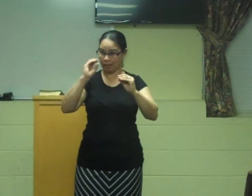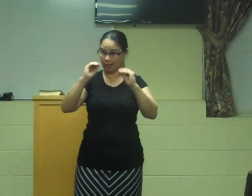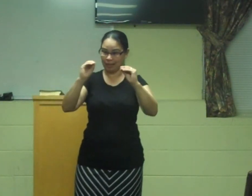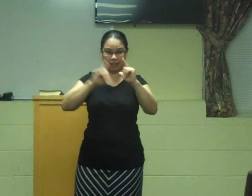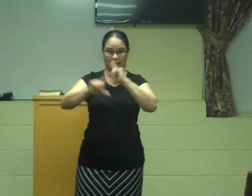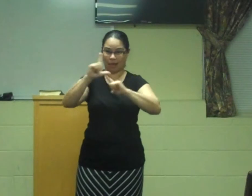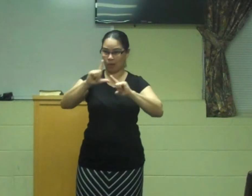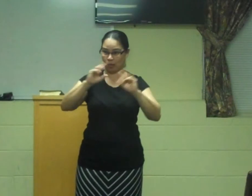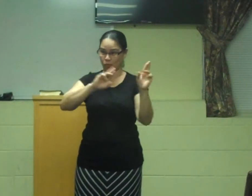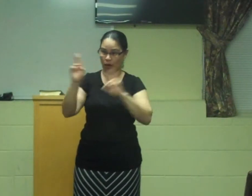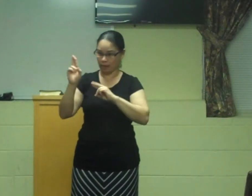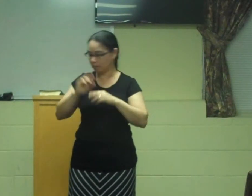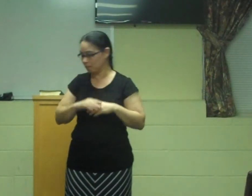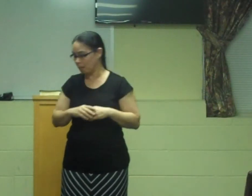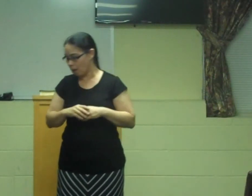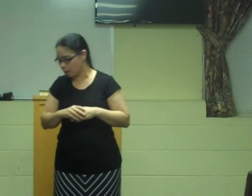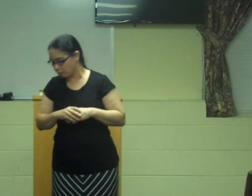Okay, you ready? I'm going to teach some words.